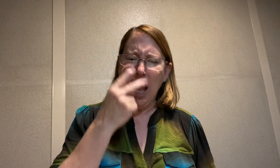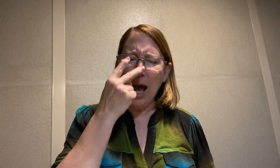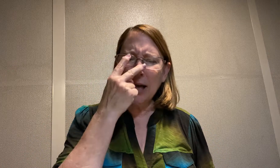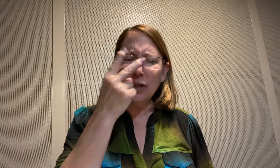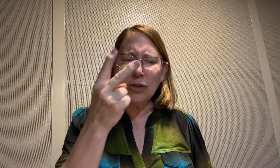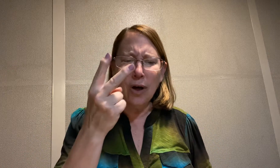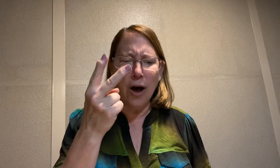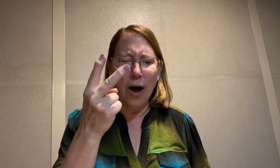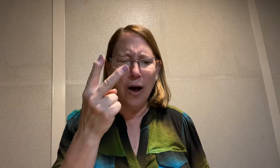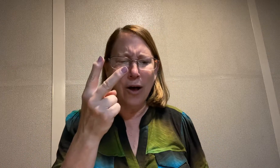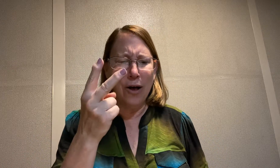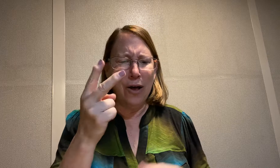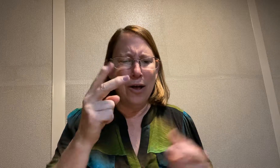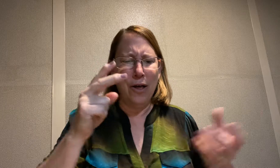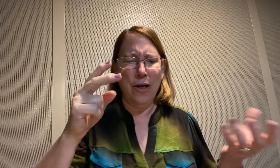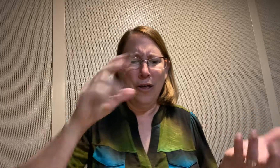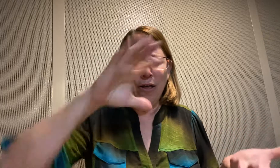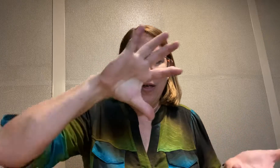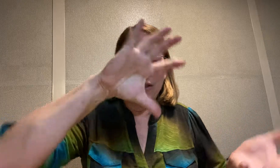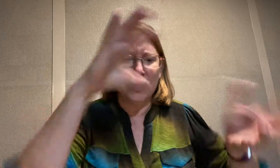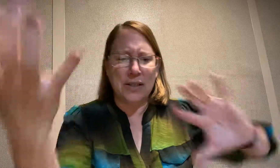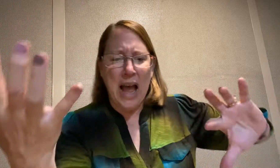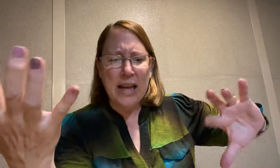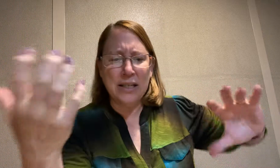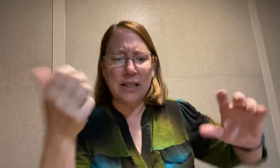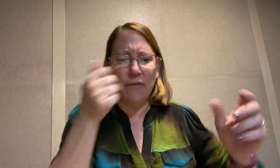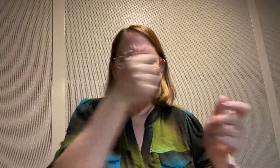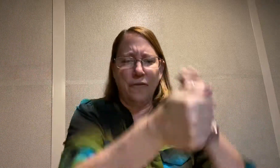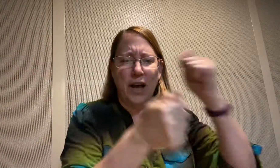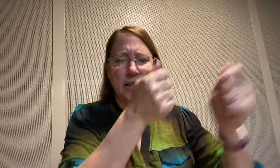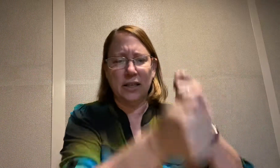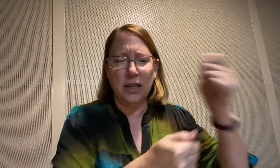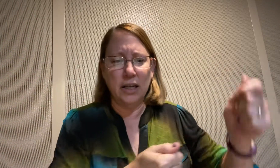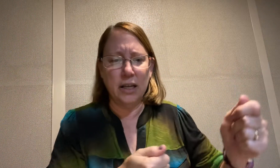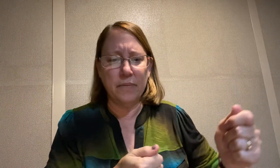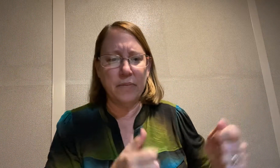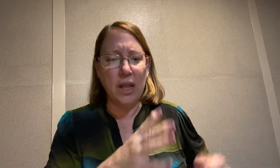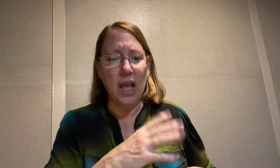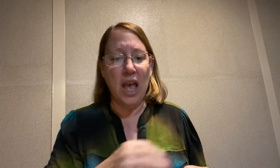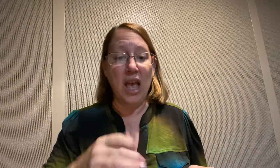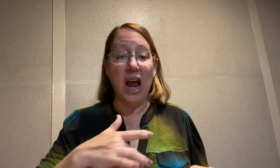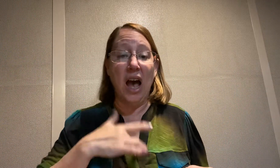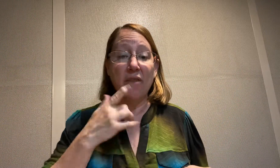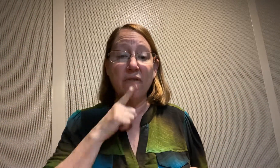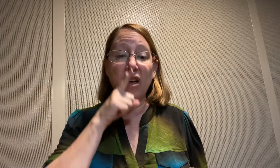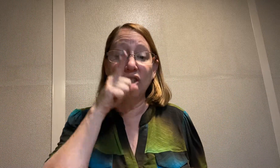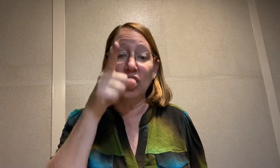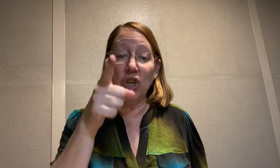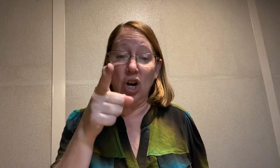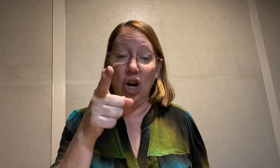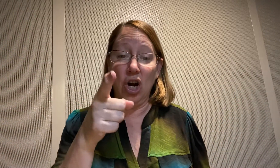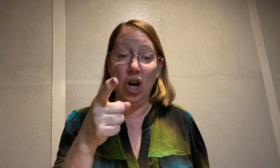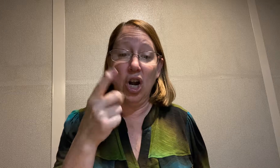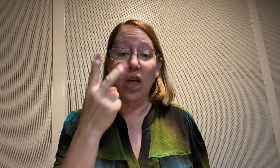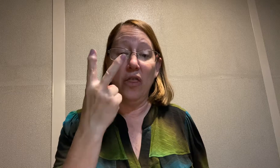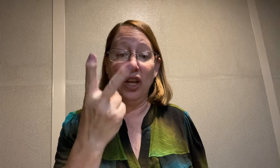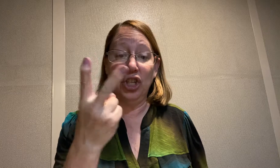I saw the signs of a fight, and I felt sure the